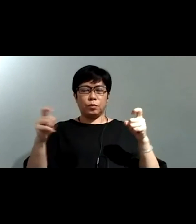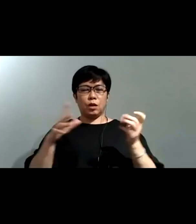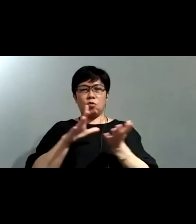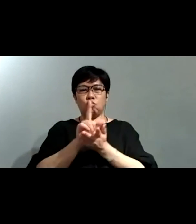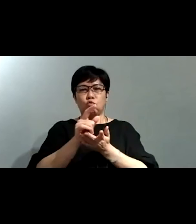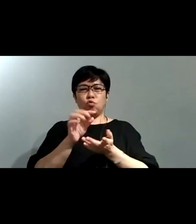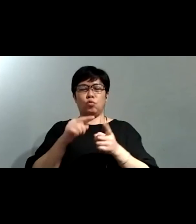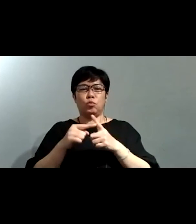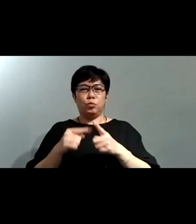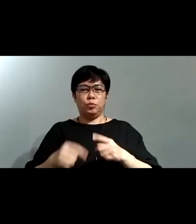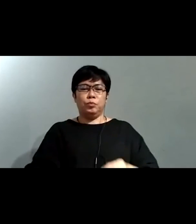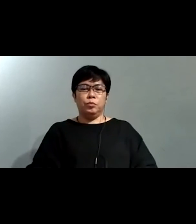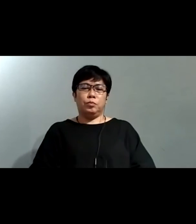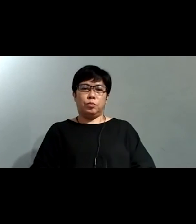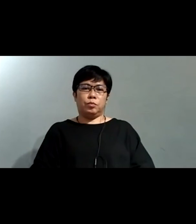Okay.